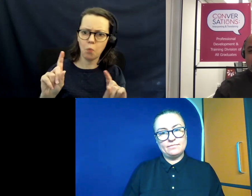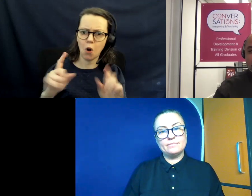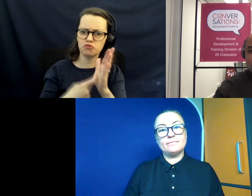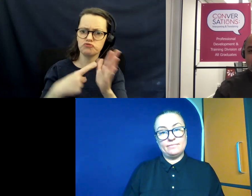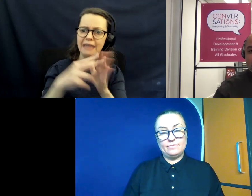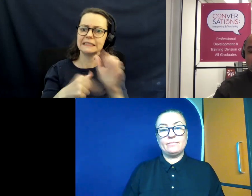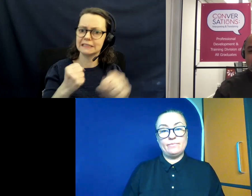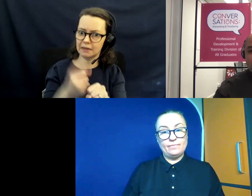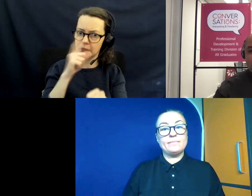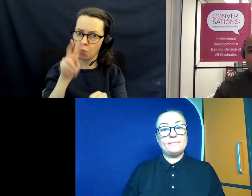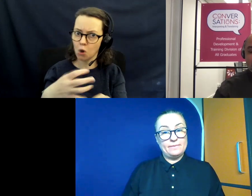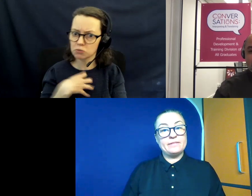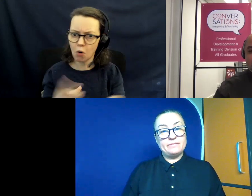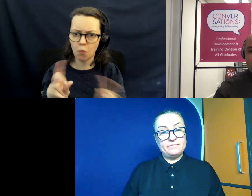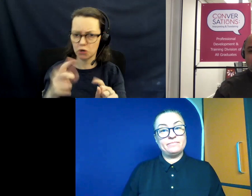like? Do we know?